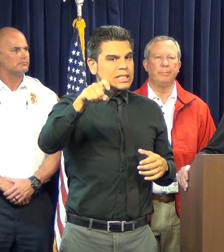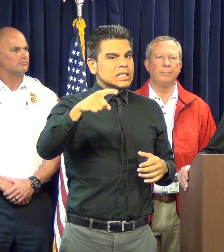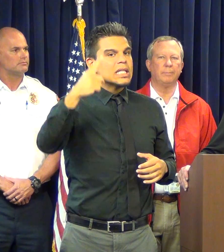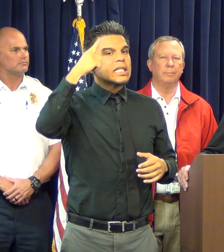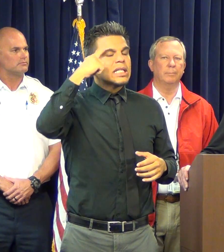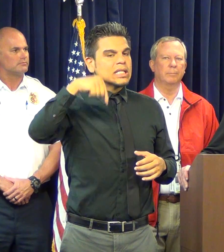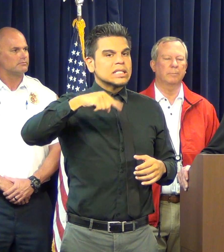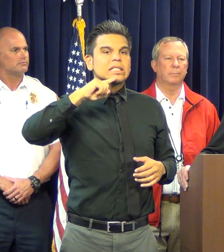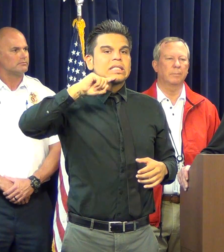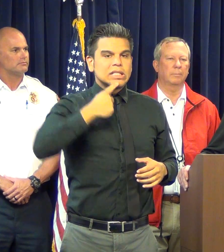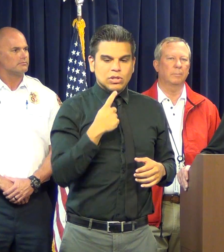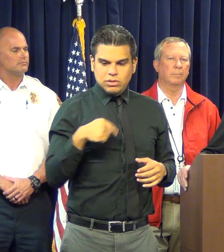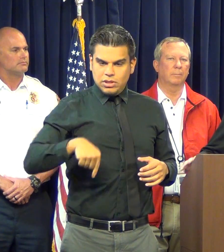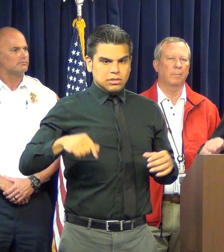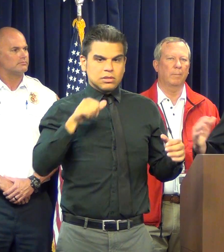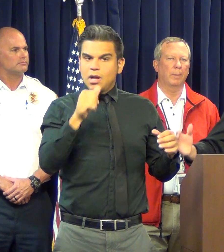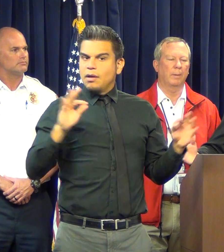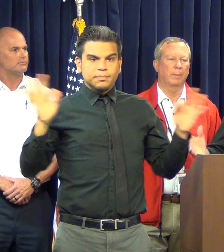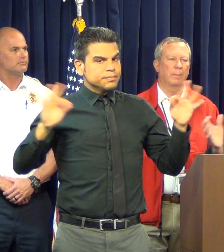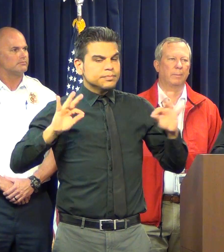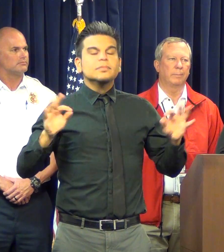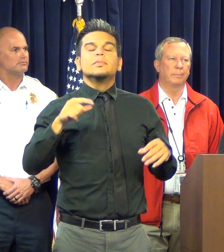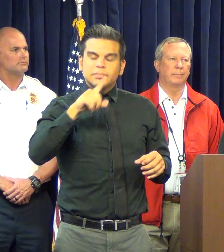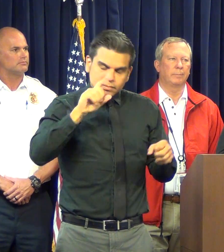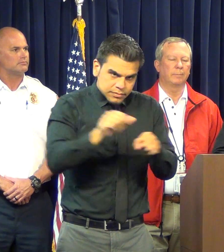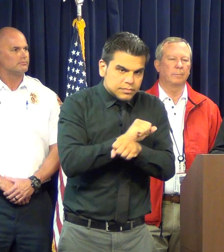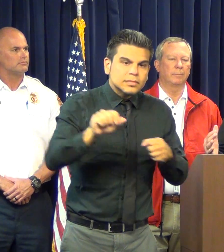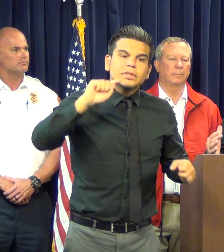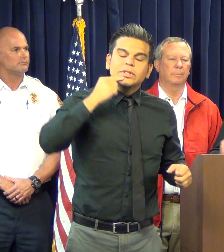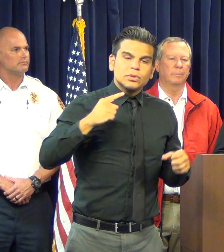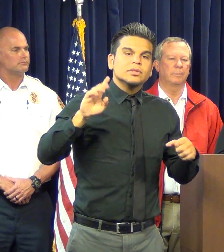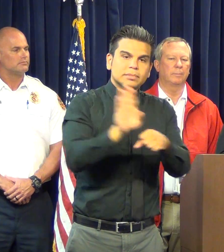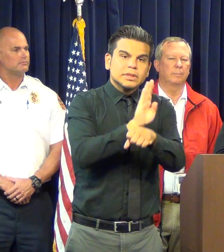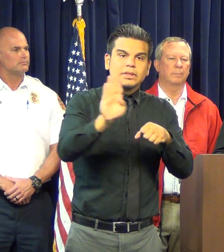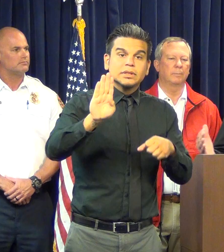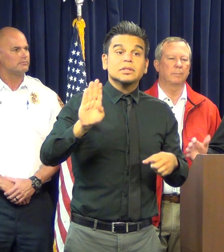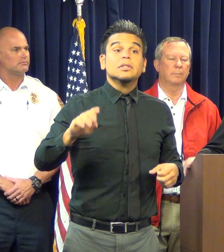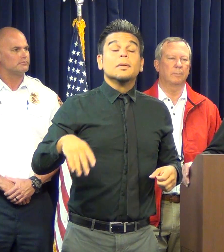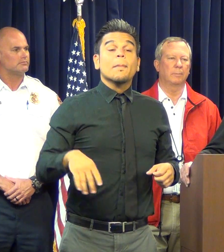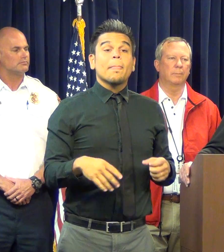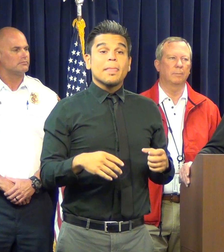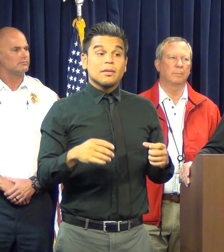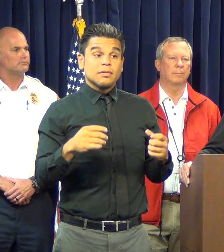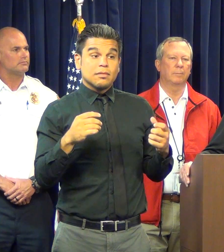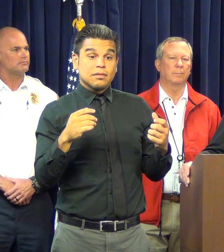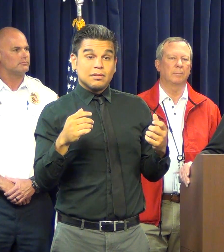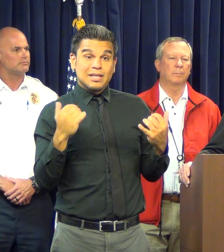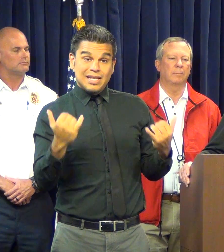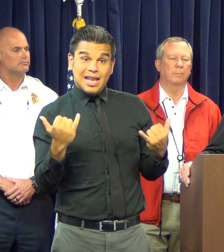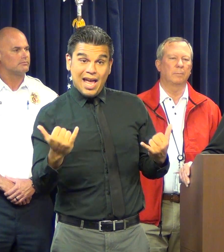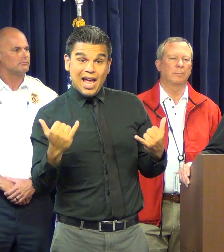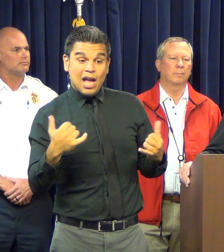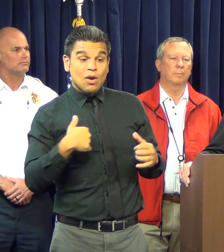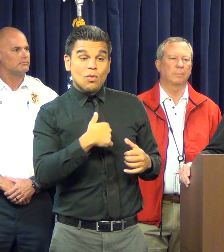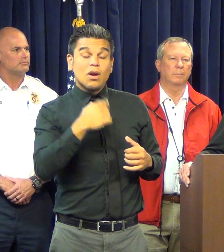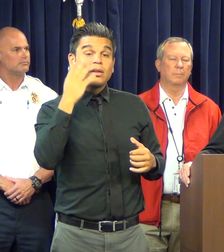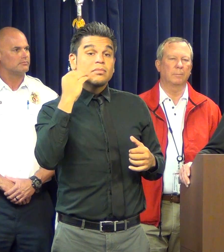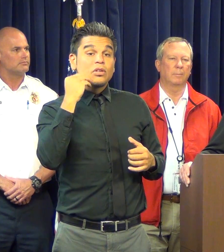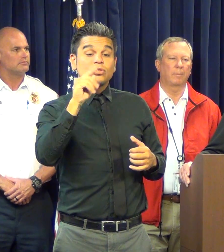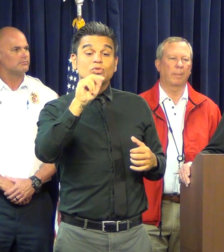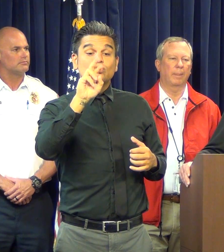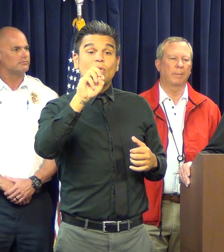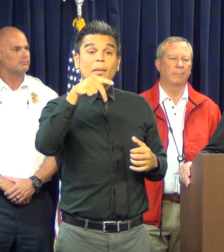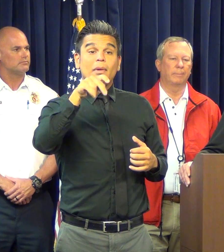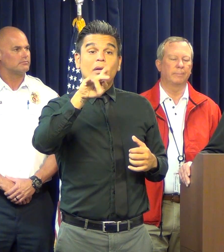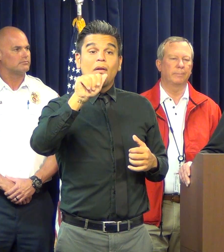cut and toss crews ready on the back end of this. They've been out on the front end, but as of these tropical storm conditions now, they'll be ready to go back out